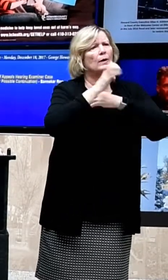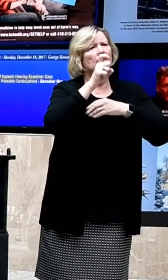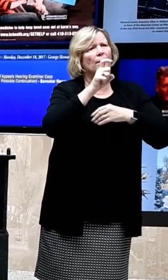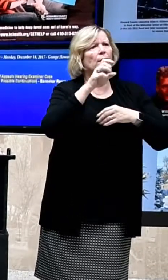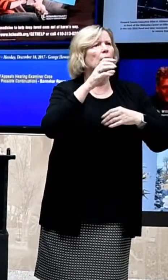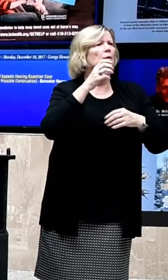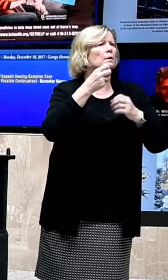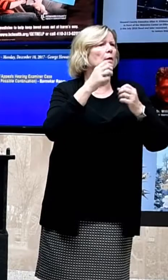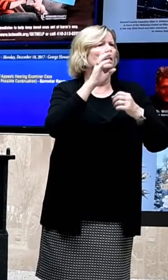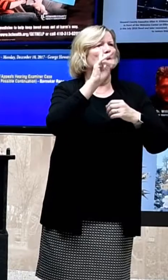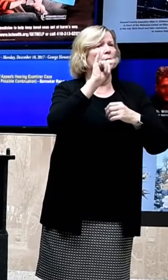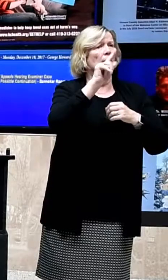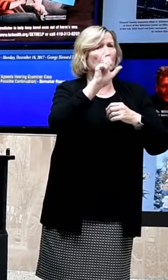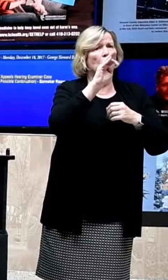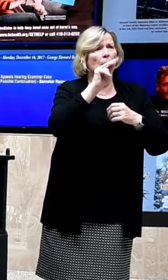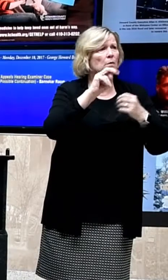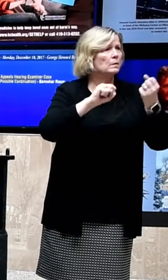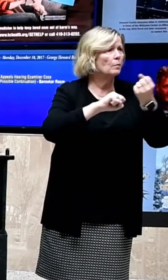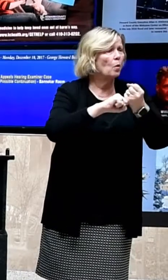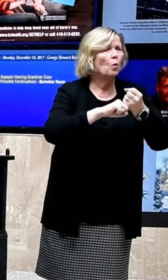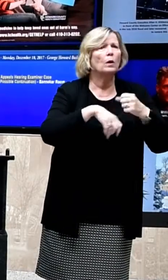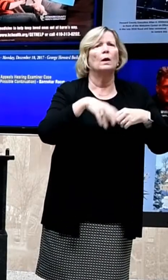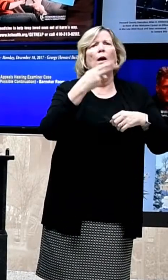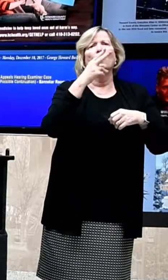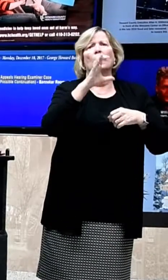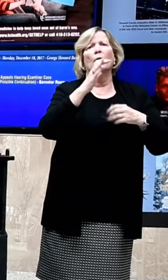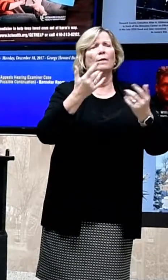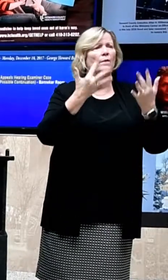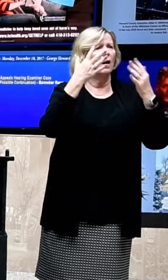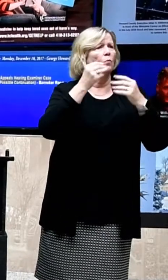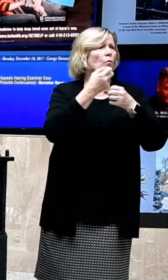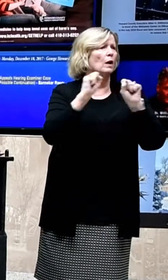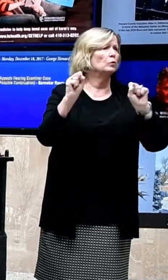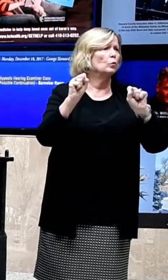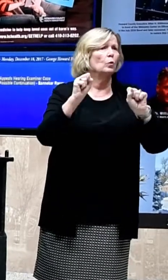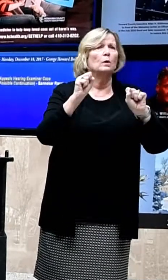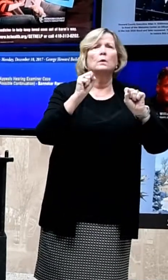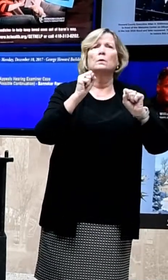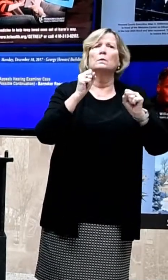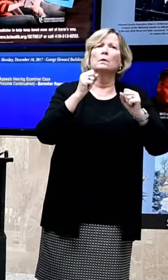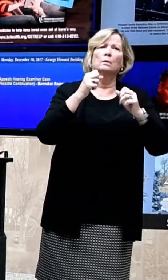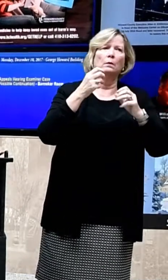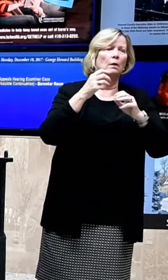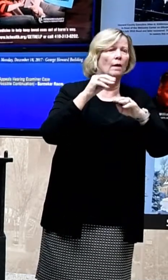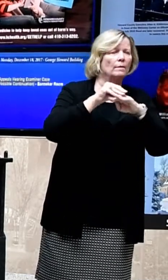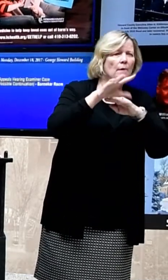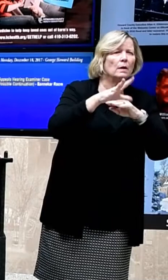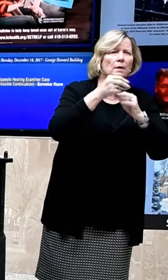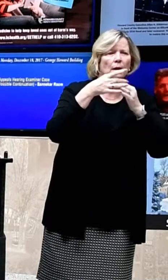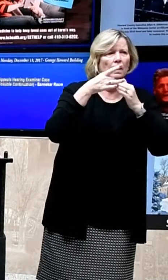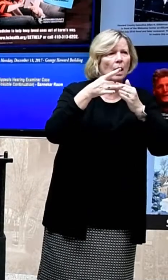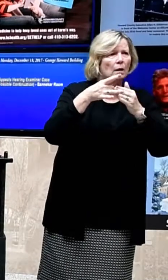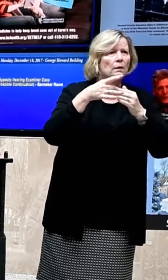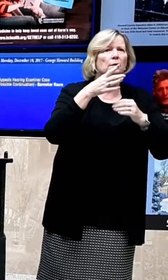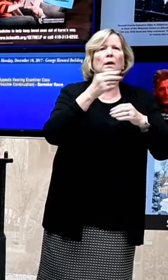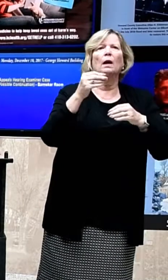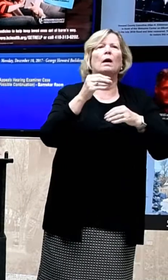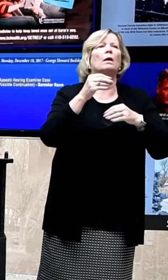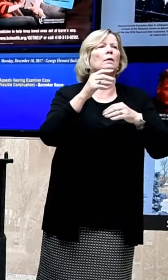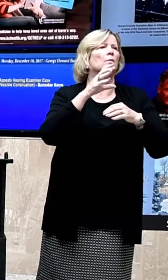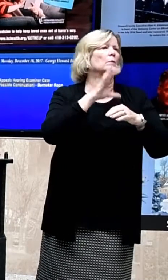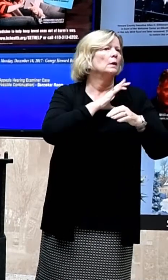county agencies' participation, and Howard County Fire and Rescue's advice and guidance, and of course, to